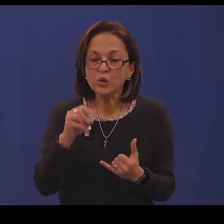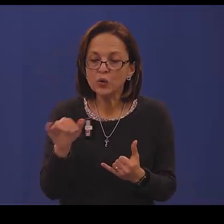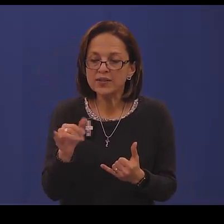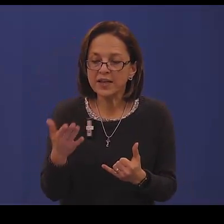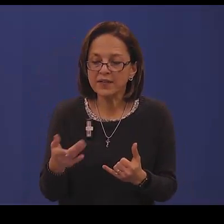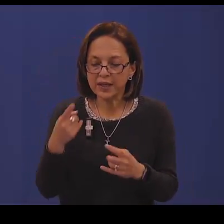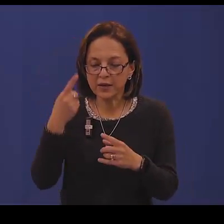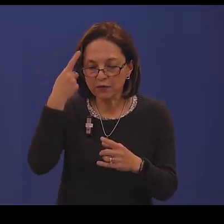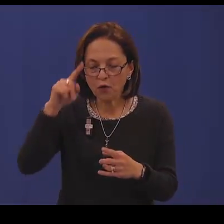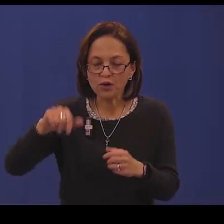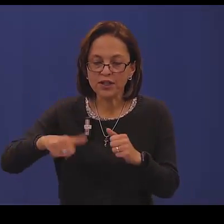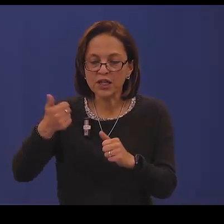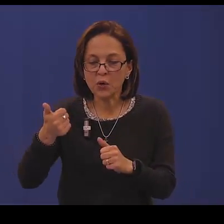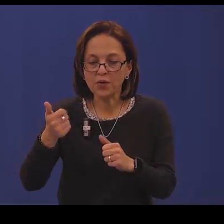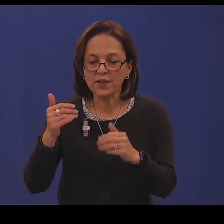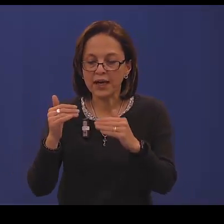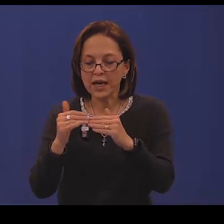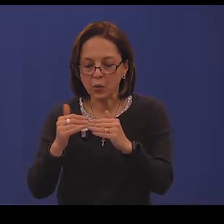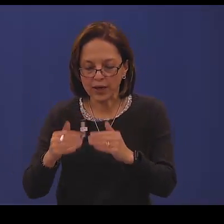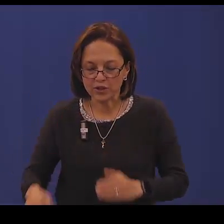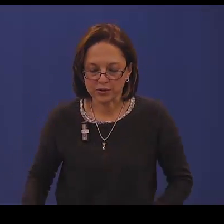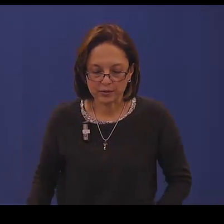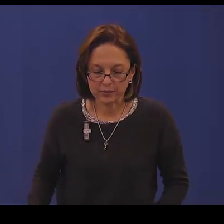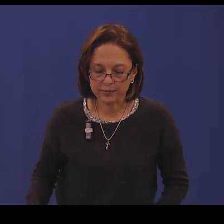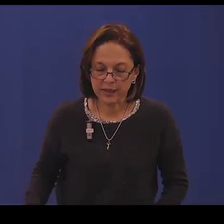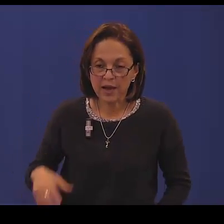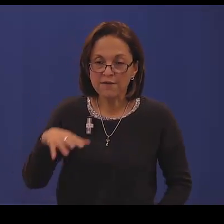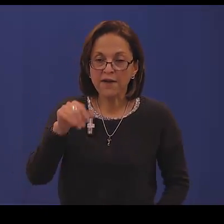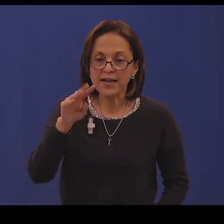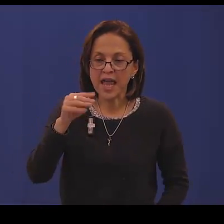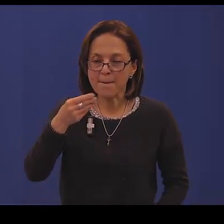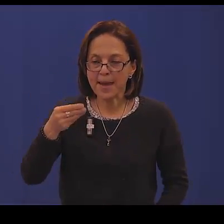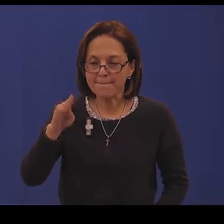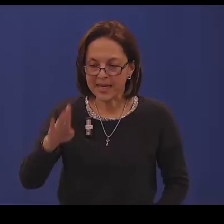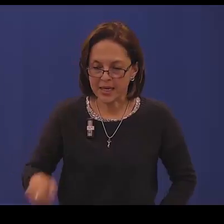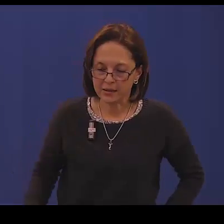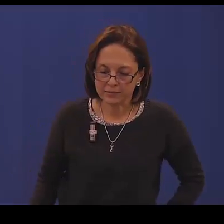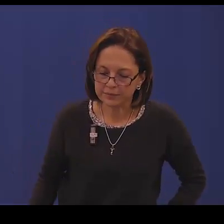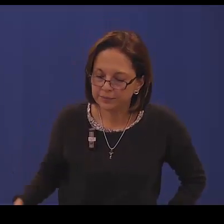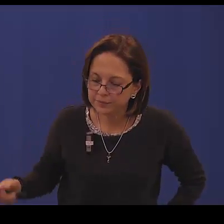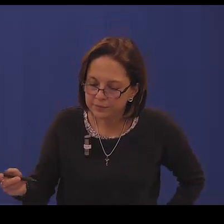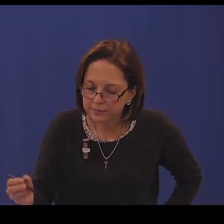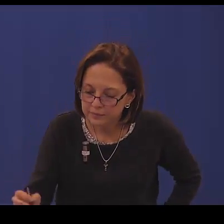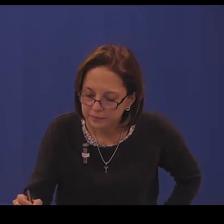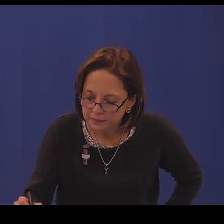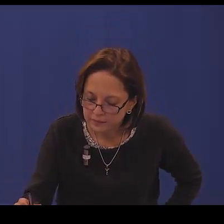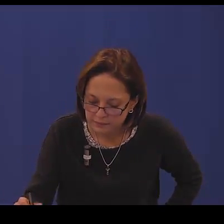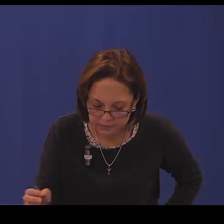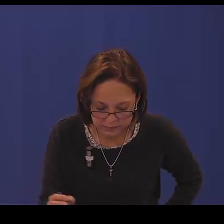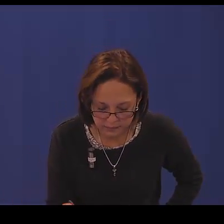Now do the same thing for the other equation. Find M and B.